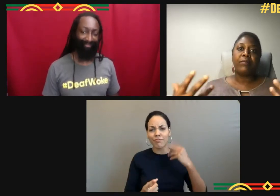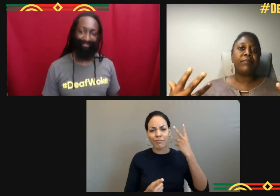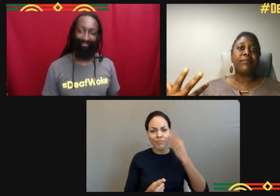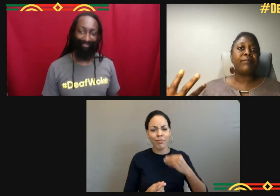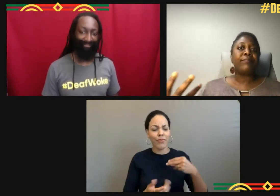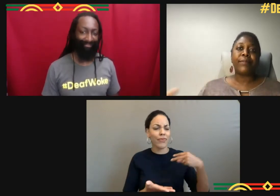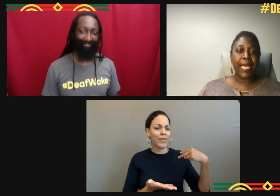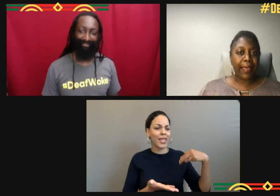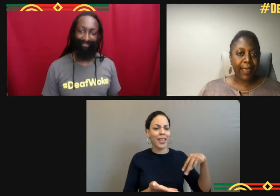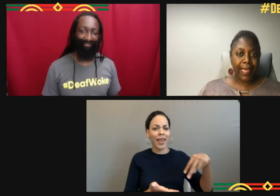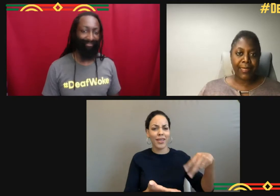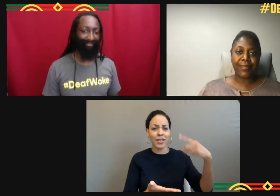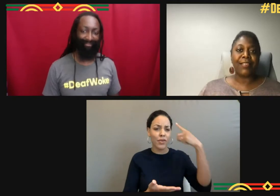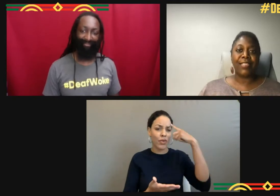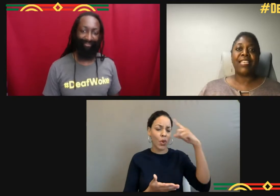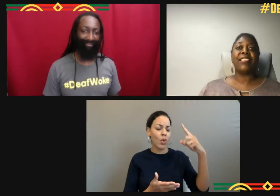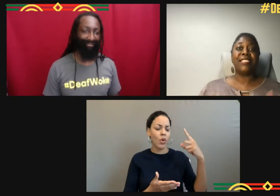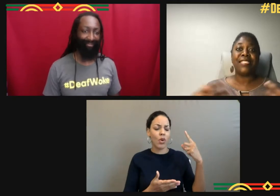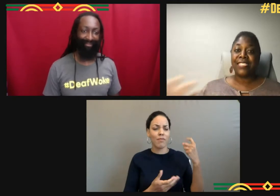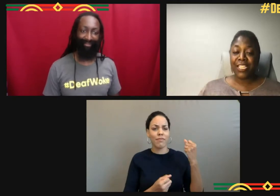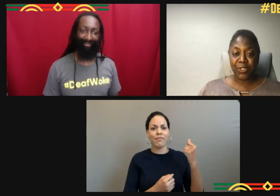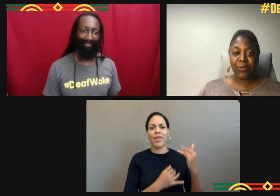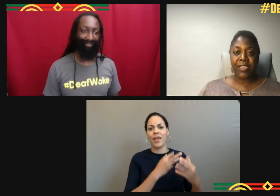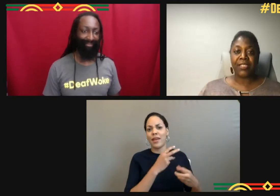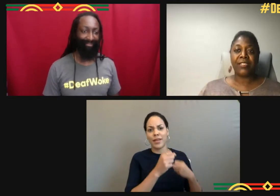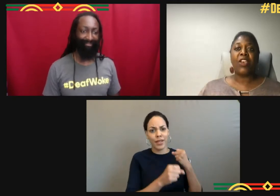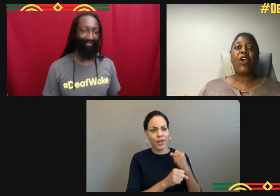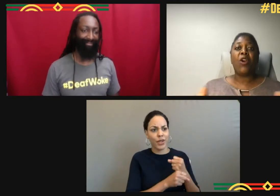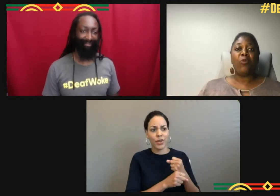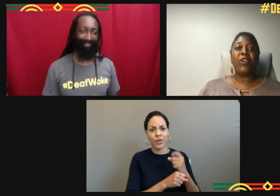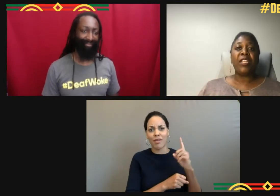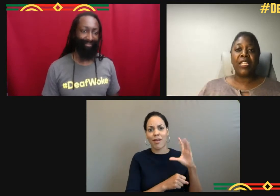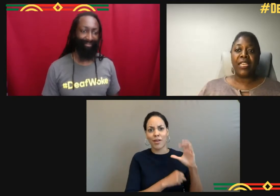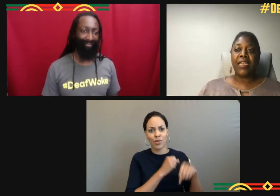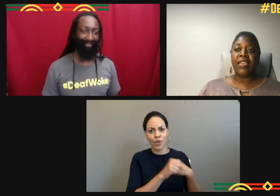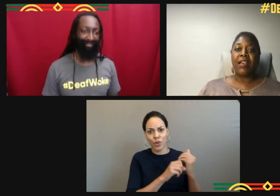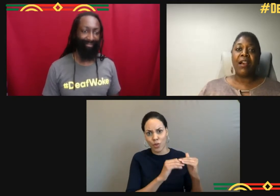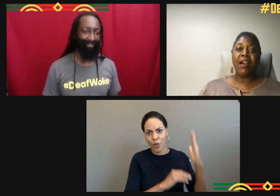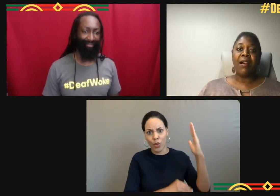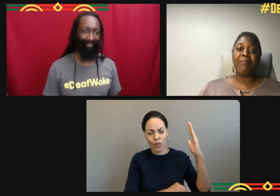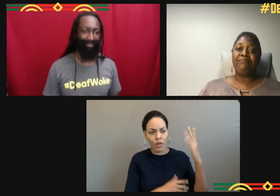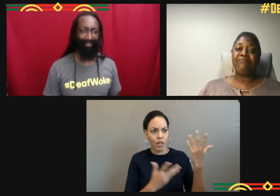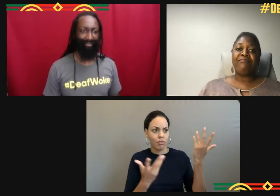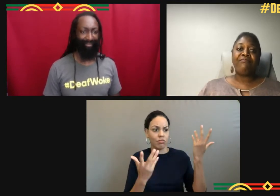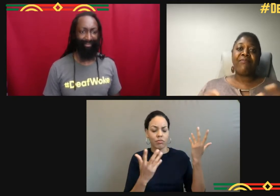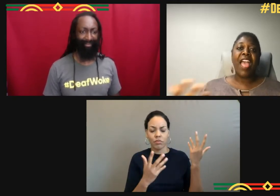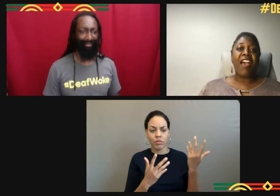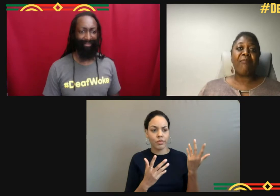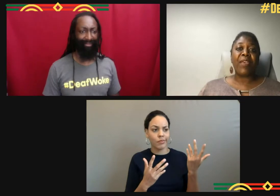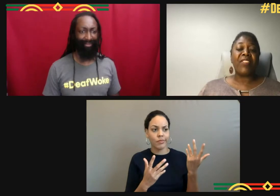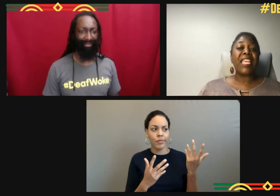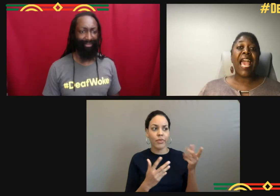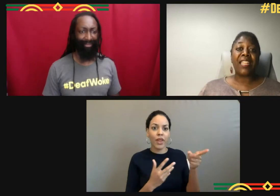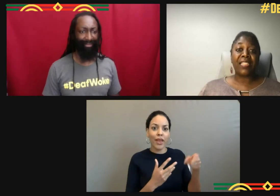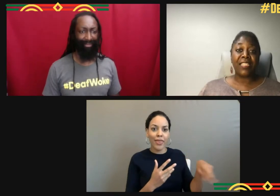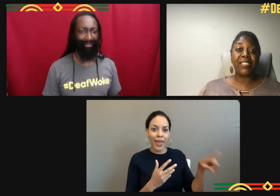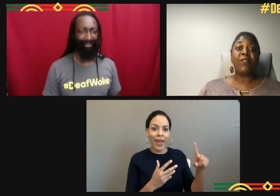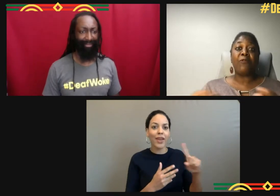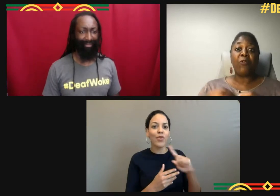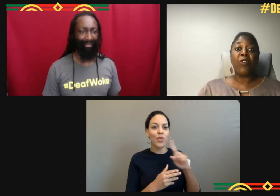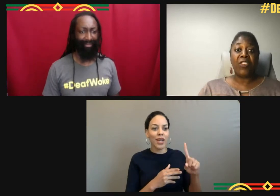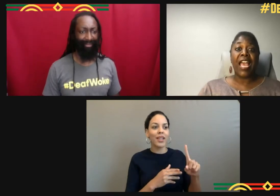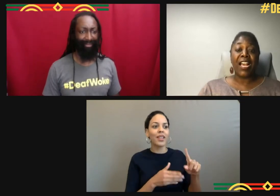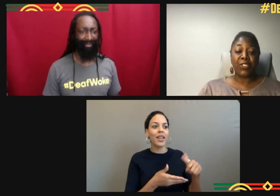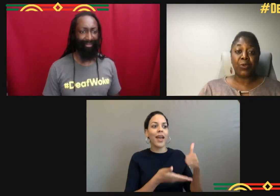for decades, I'll say this, centuries, really, have been the